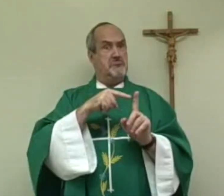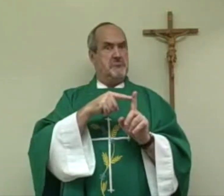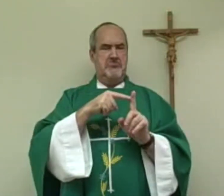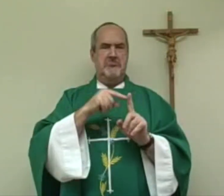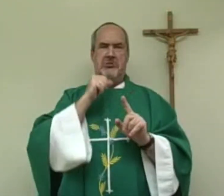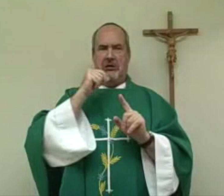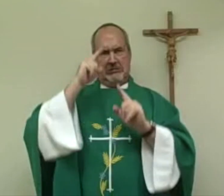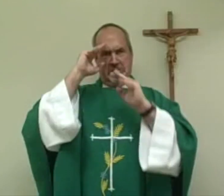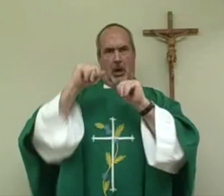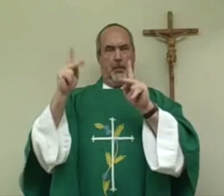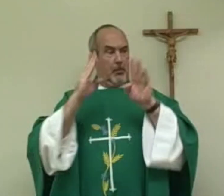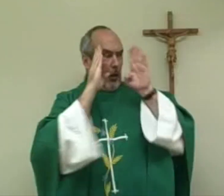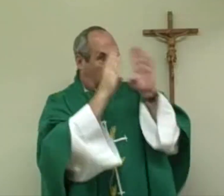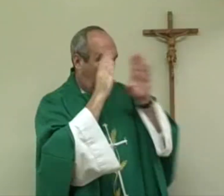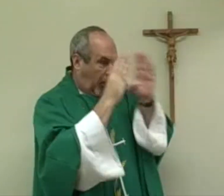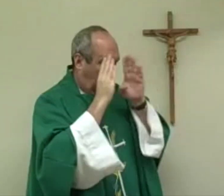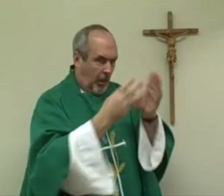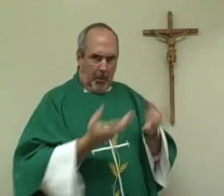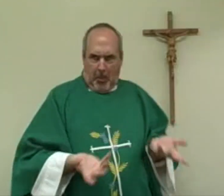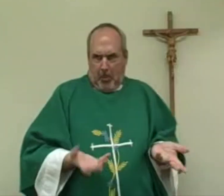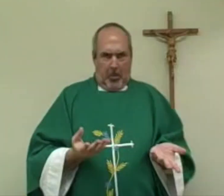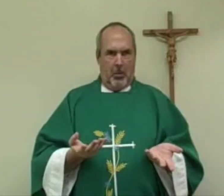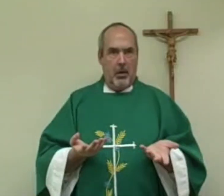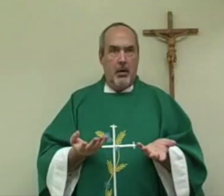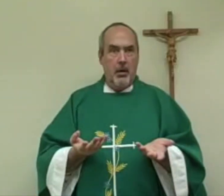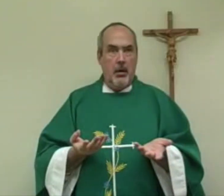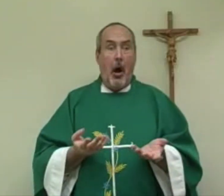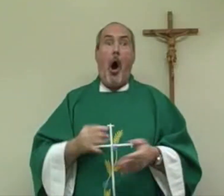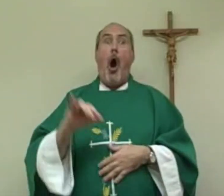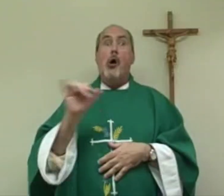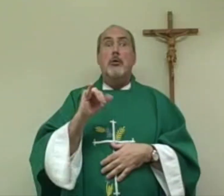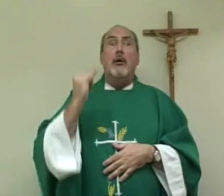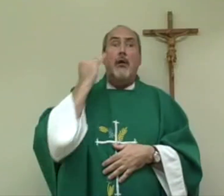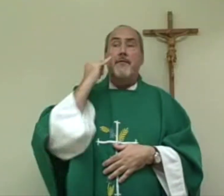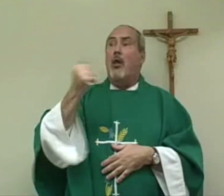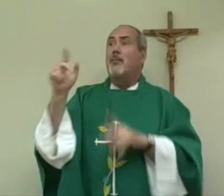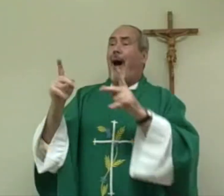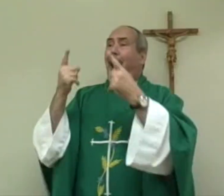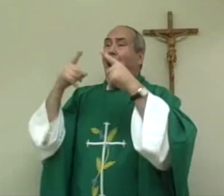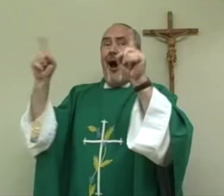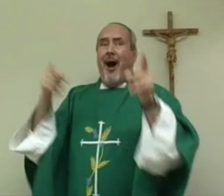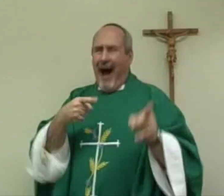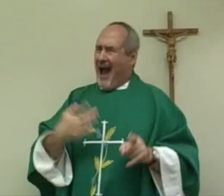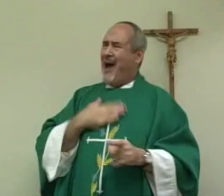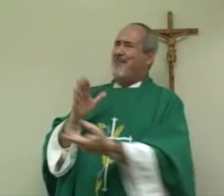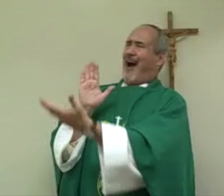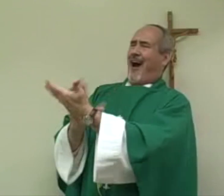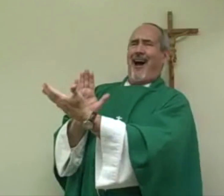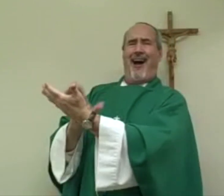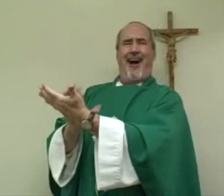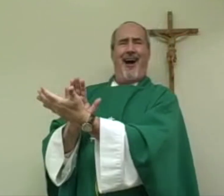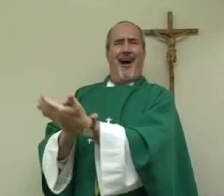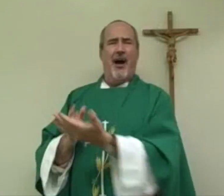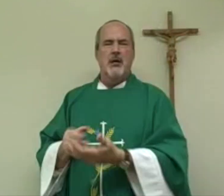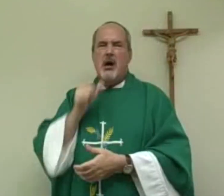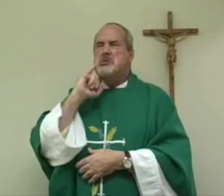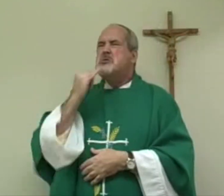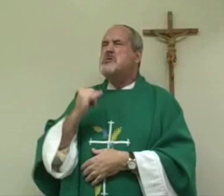other people. A person who doesn't expect all the attention, a person who's happy to